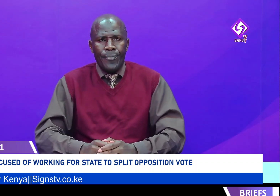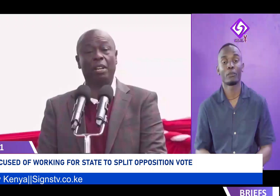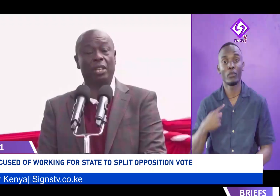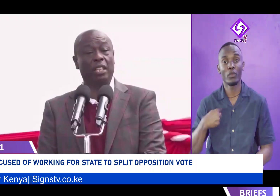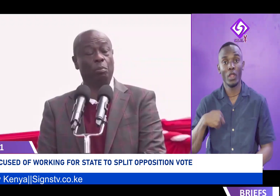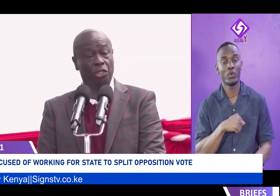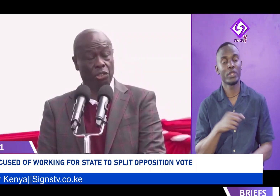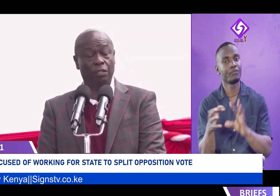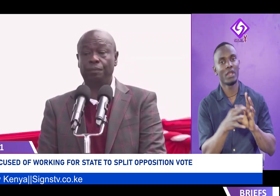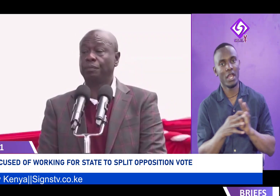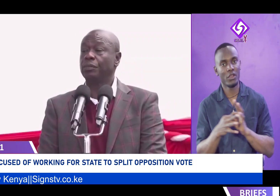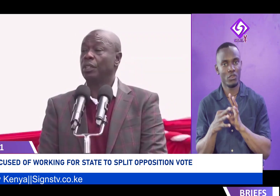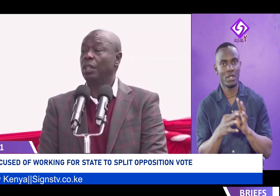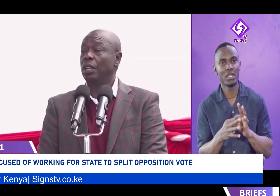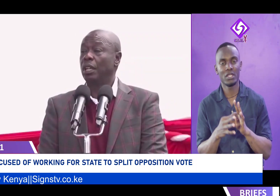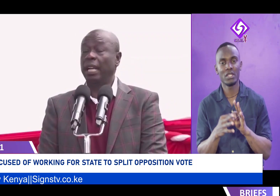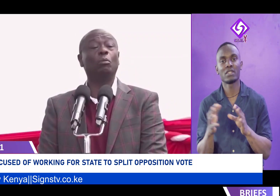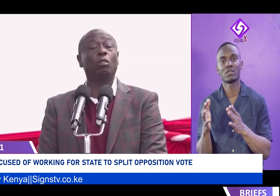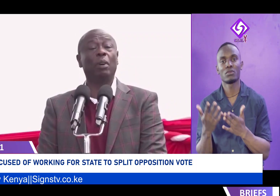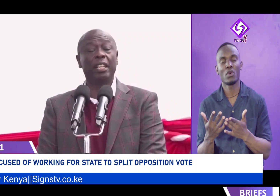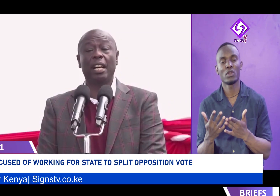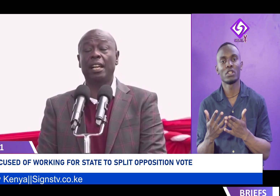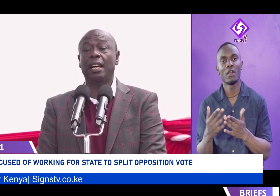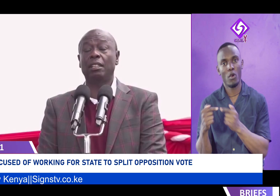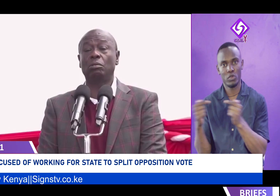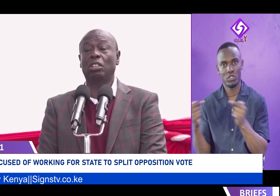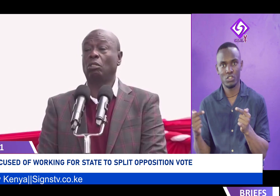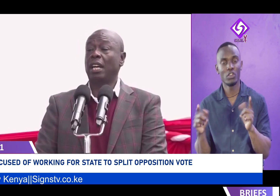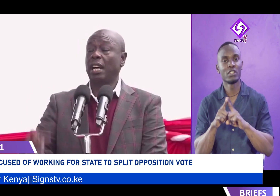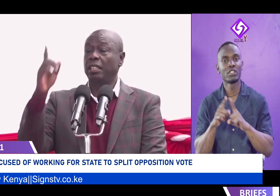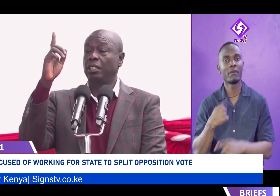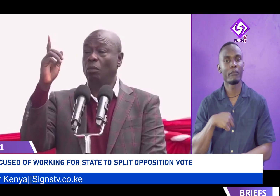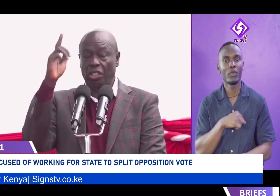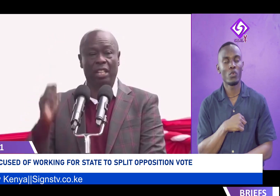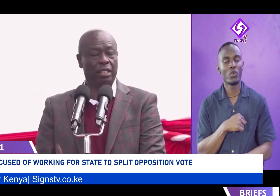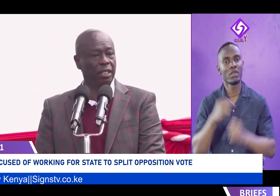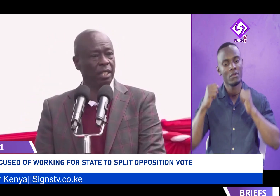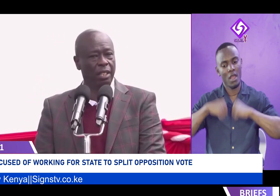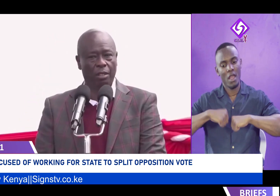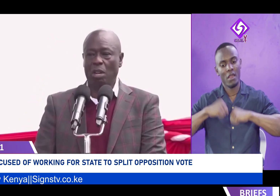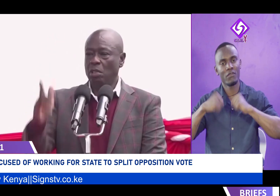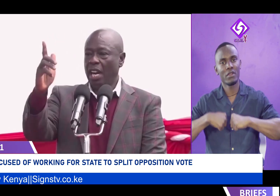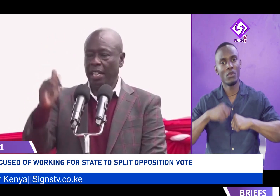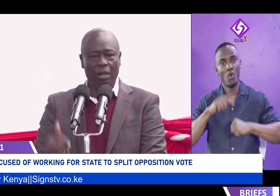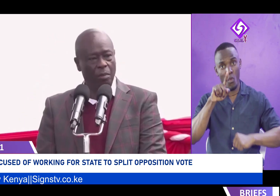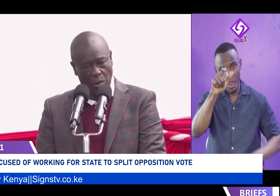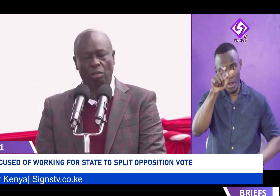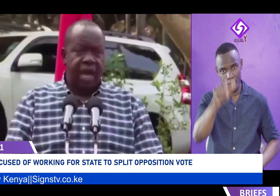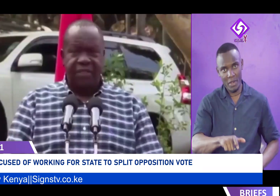Kama United Opposition, na tumekubaliana tutatoa candidate moja wa kung'ang'ana na William Ruto. I've